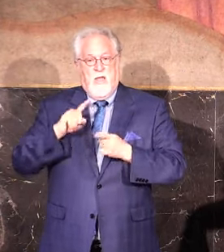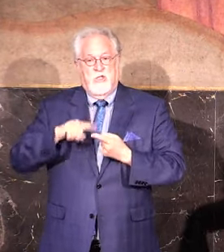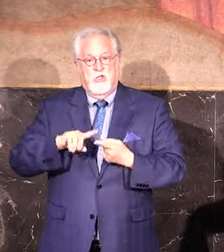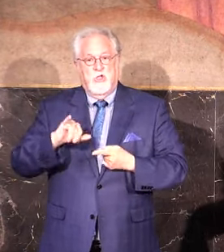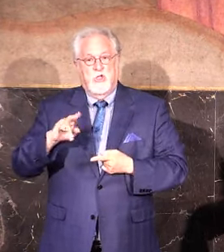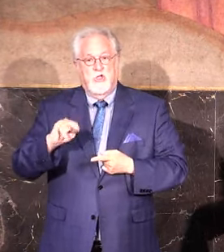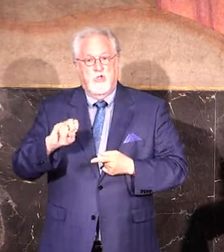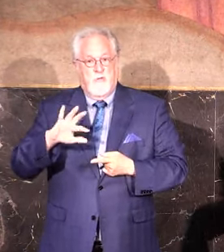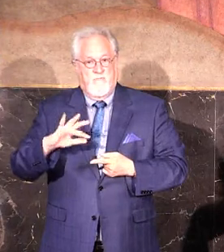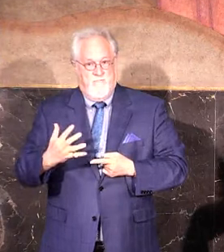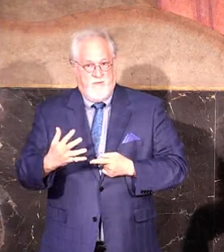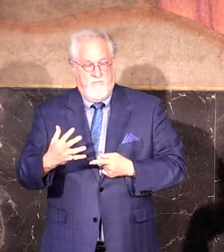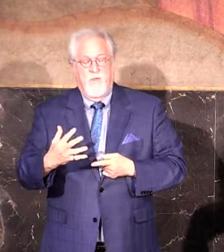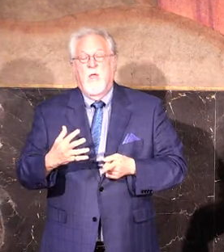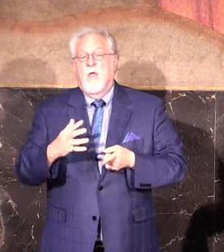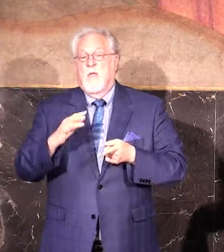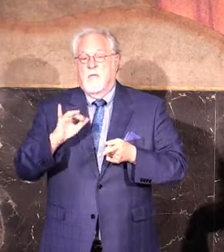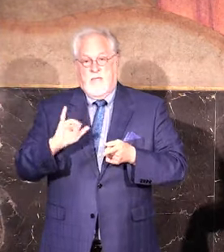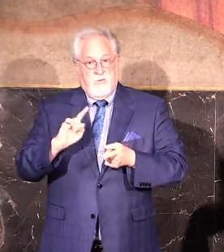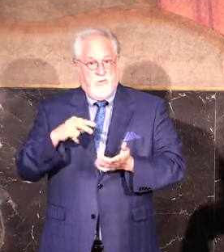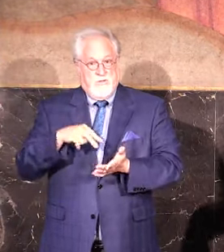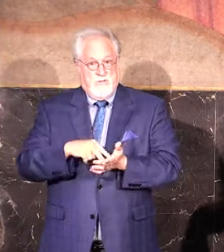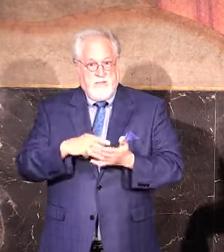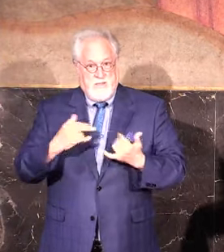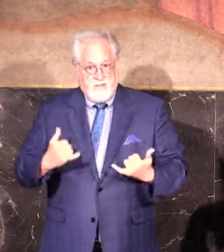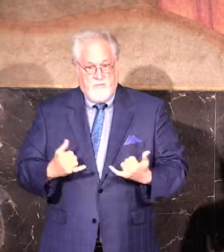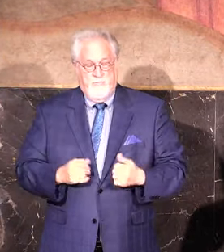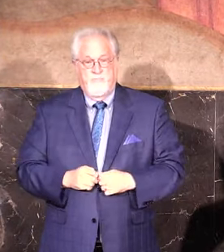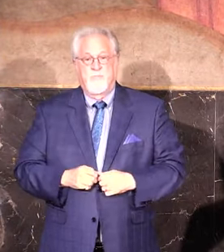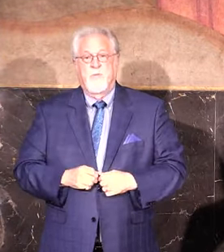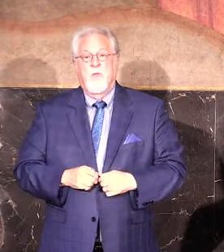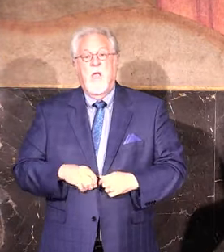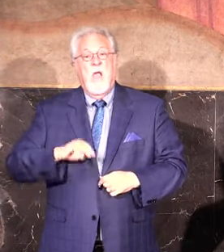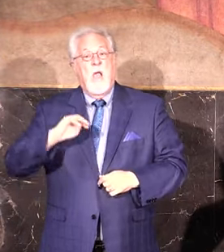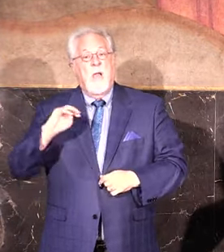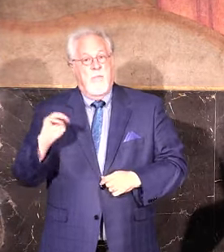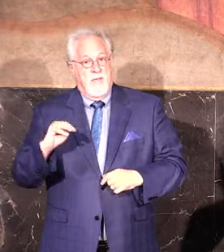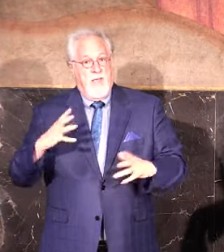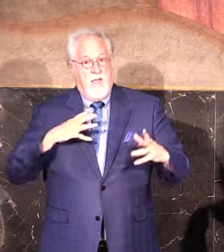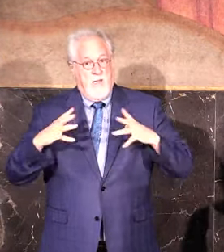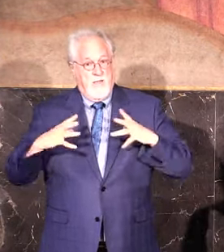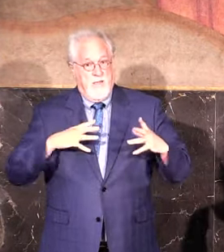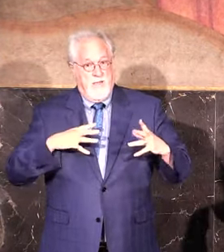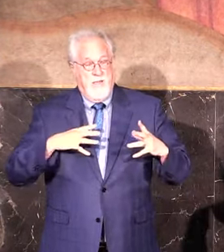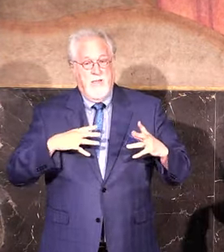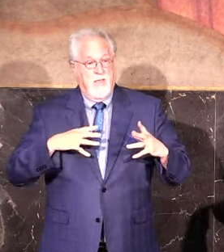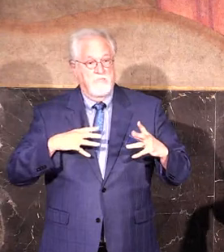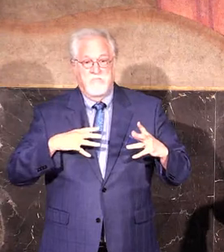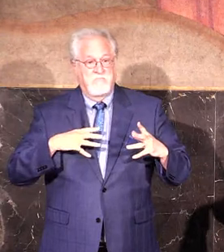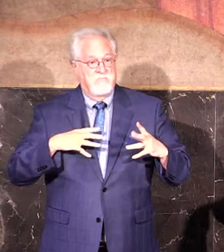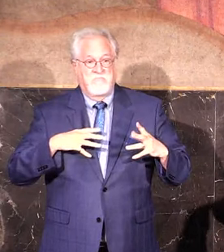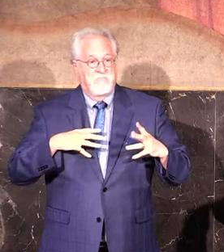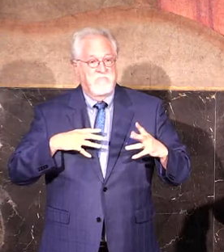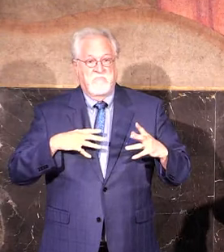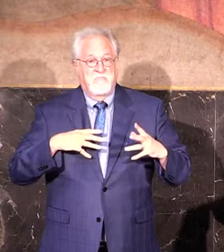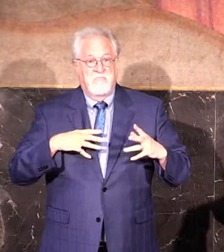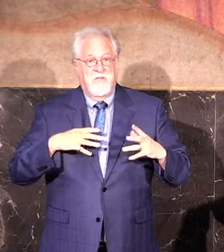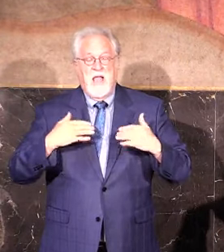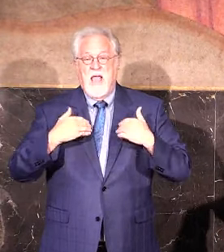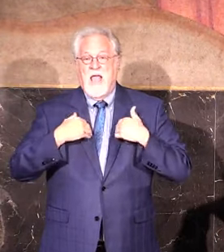So that's where we are right now. Monday is a holiday. So I have a